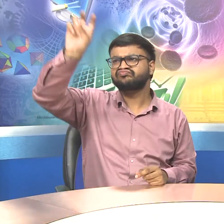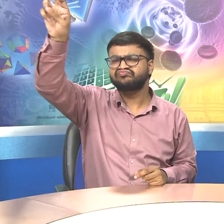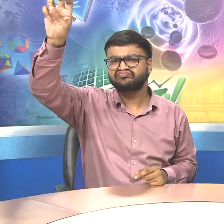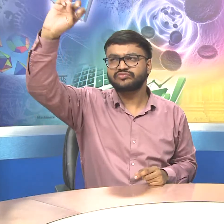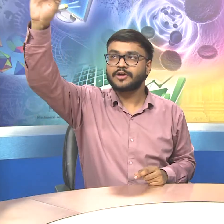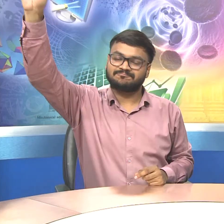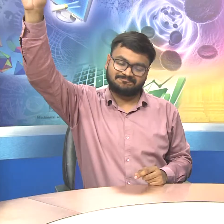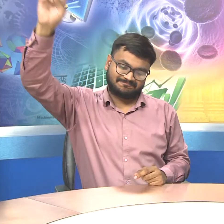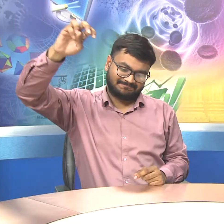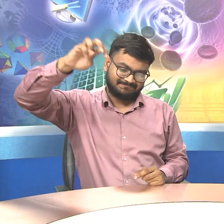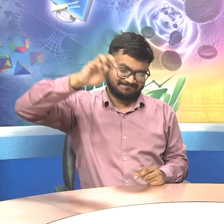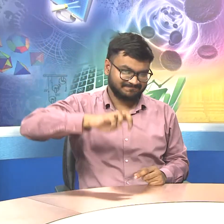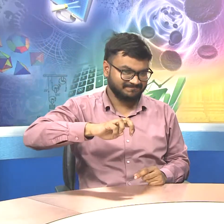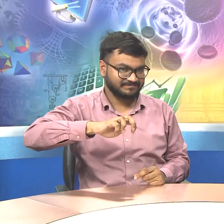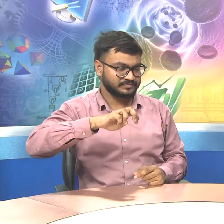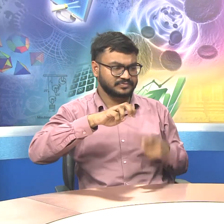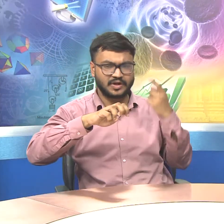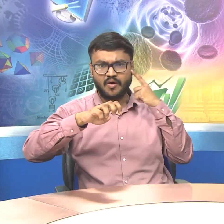With the signing space